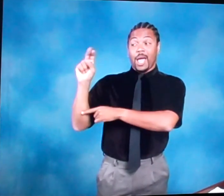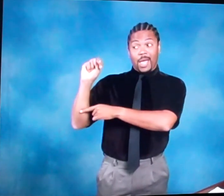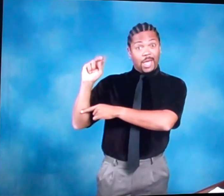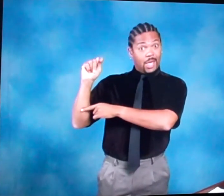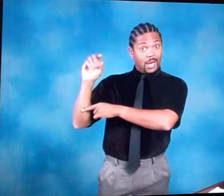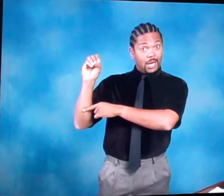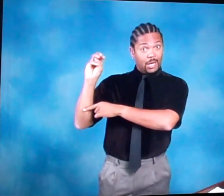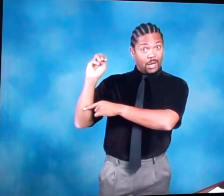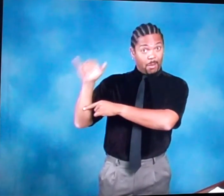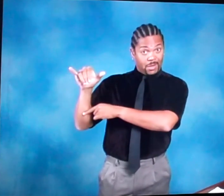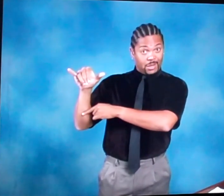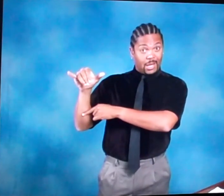criminal justice,